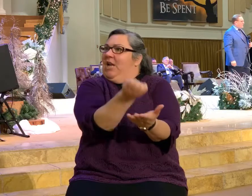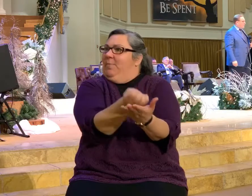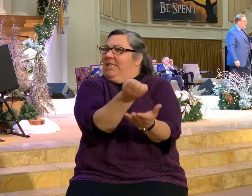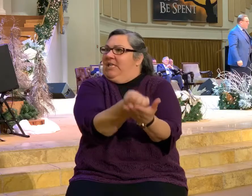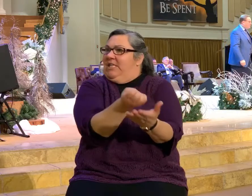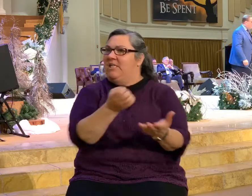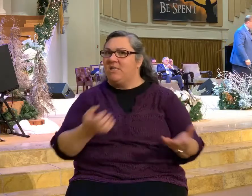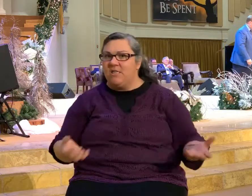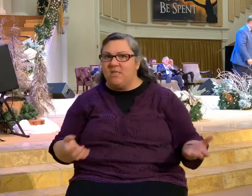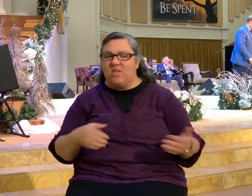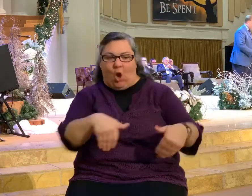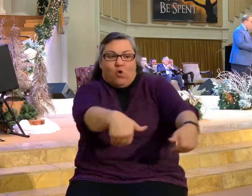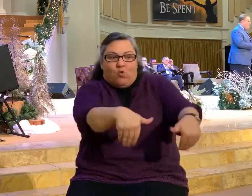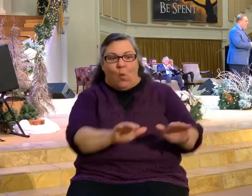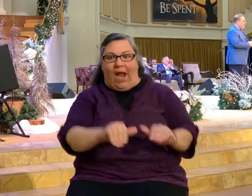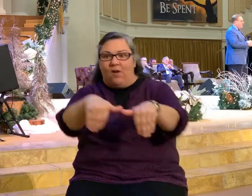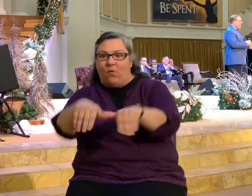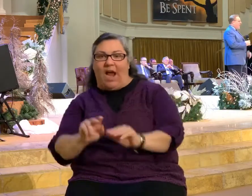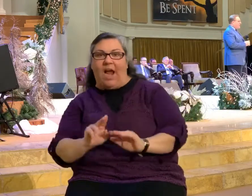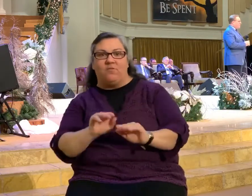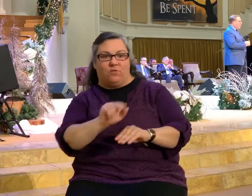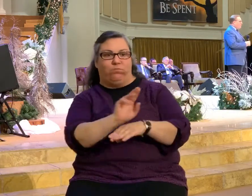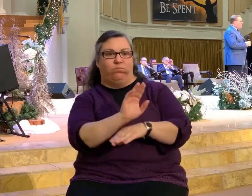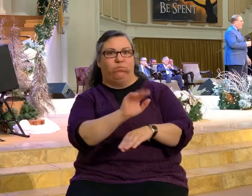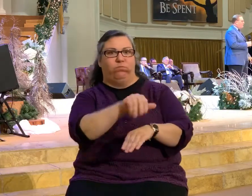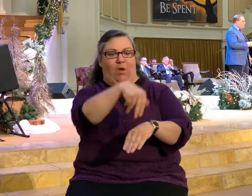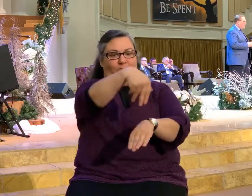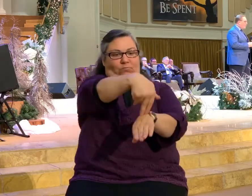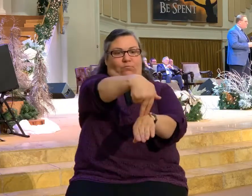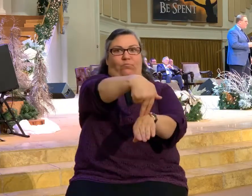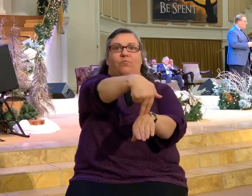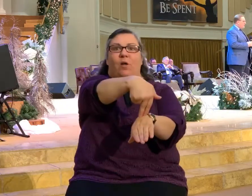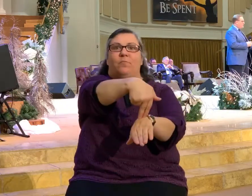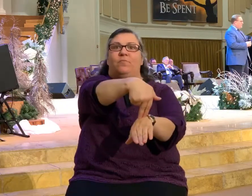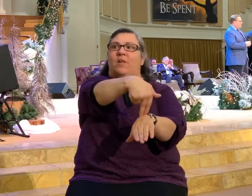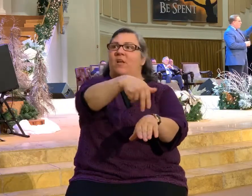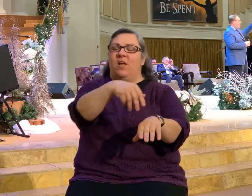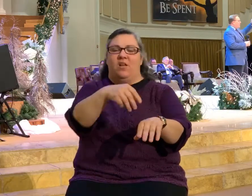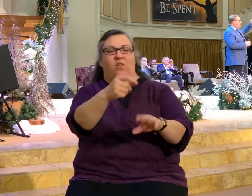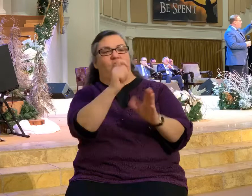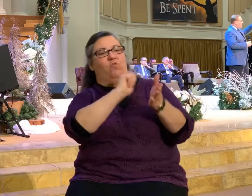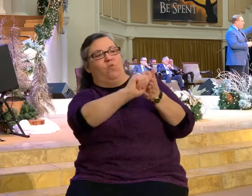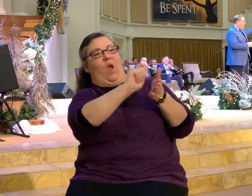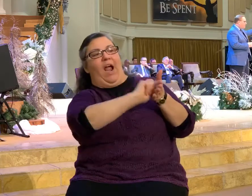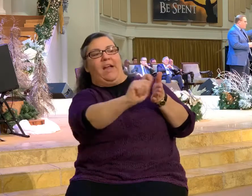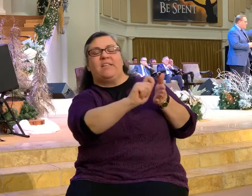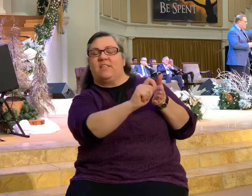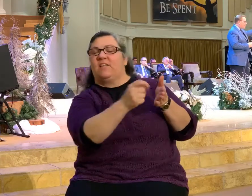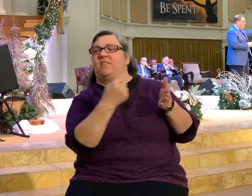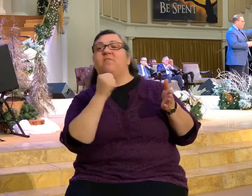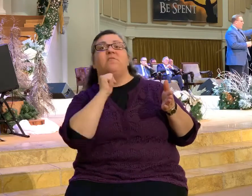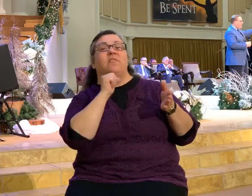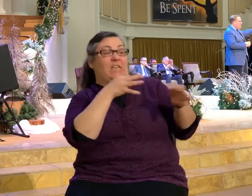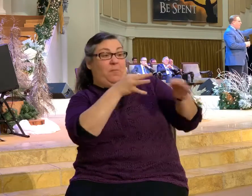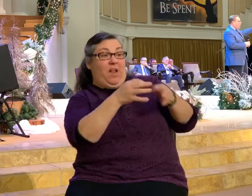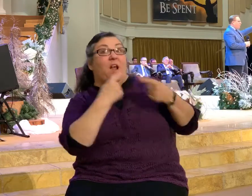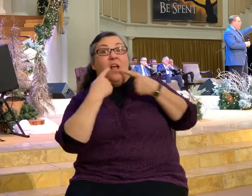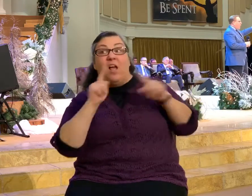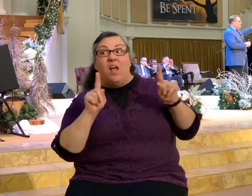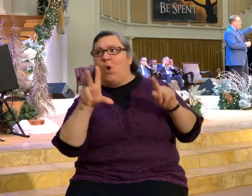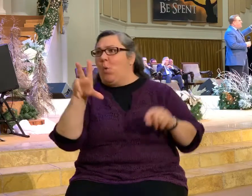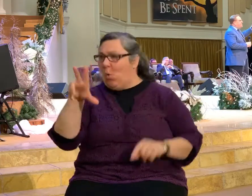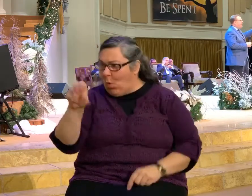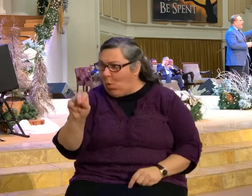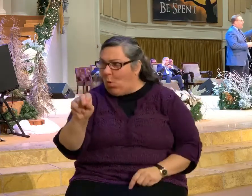Gravestones that remain to this day, the epitaphs on the gravestones, instead of talking of their accomplishments, rather they